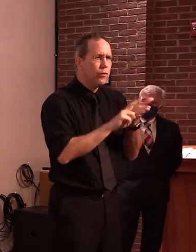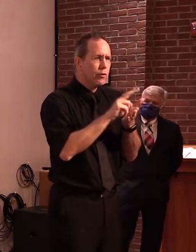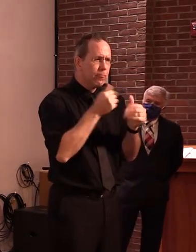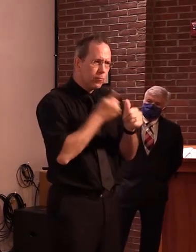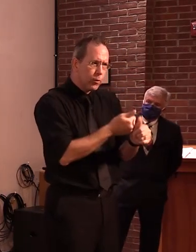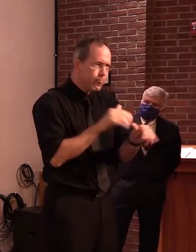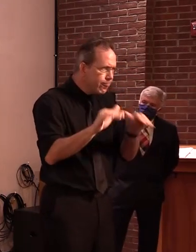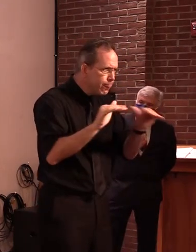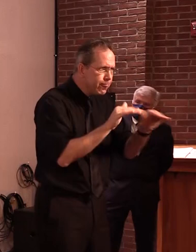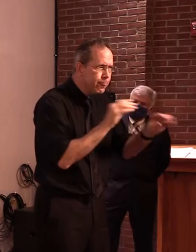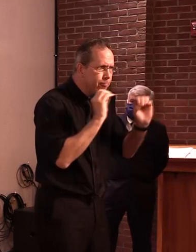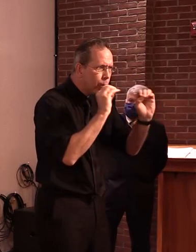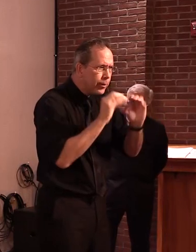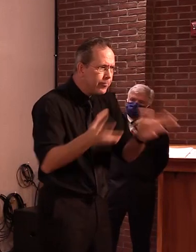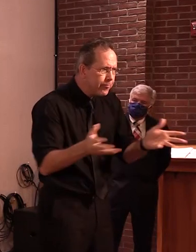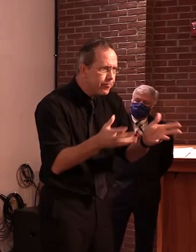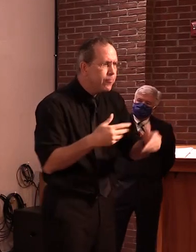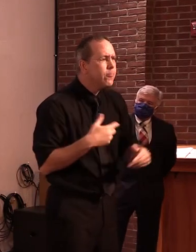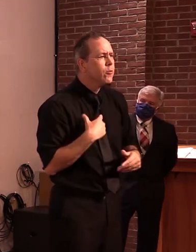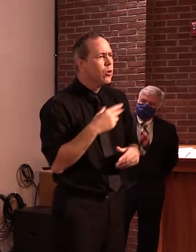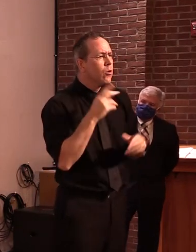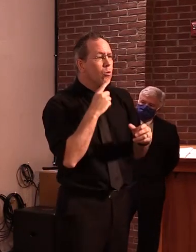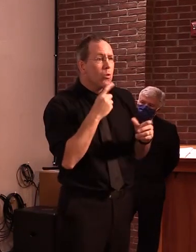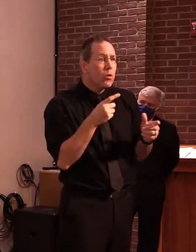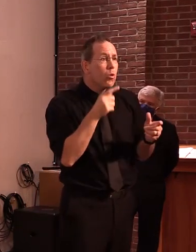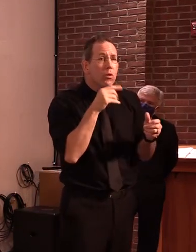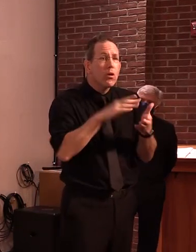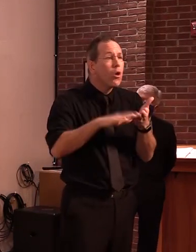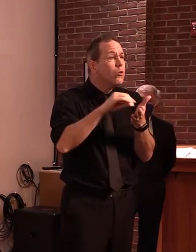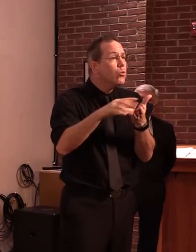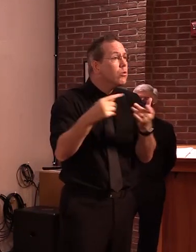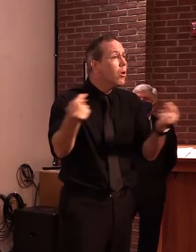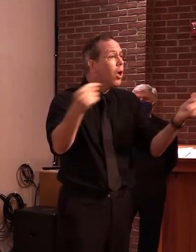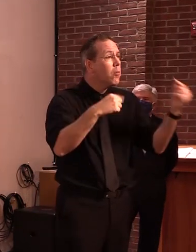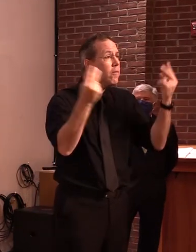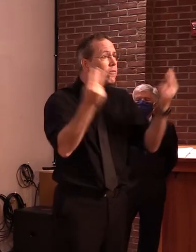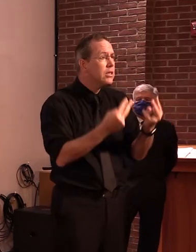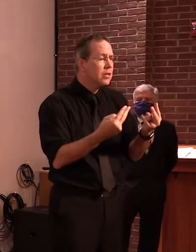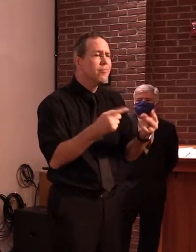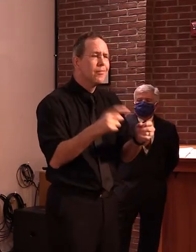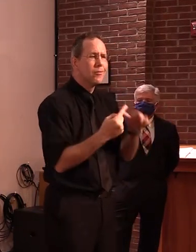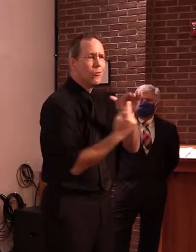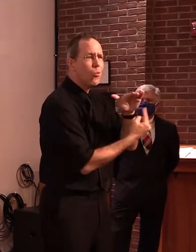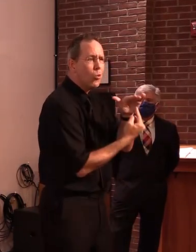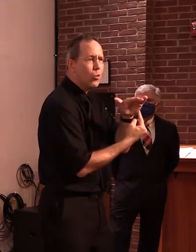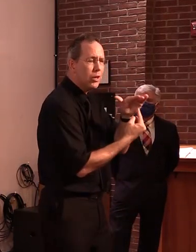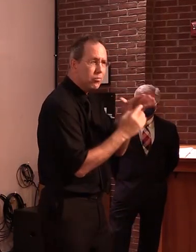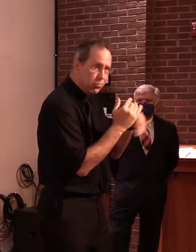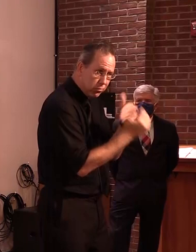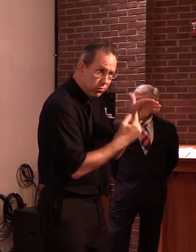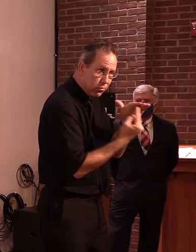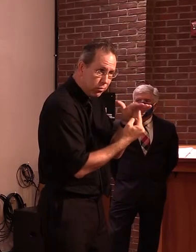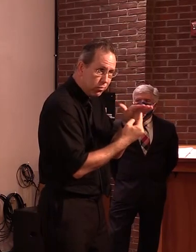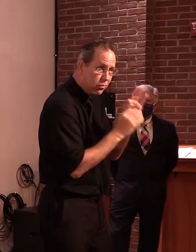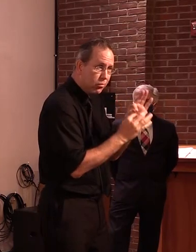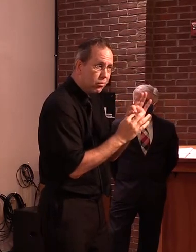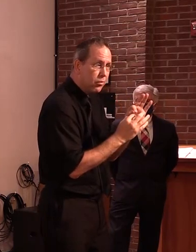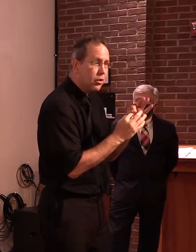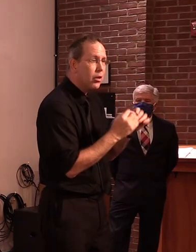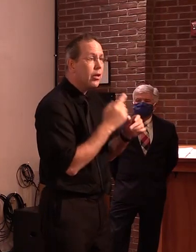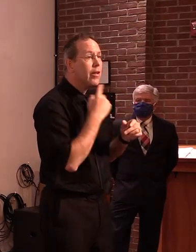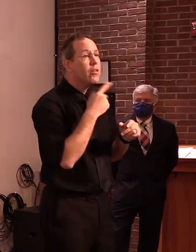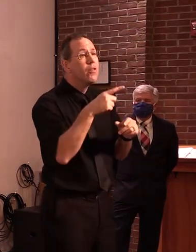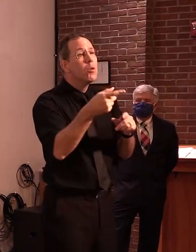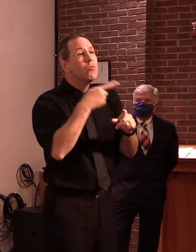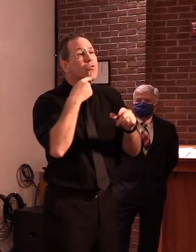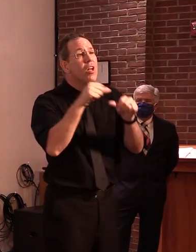the quarantine period for those who are coming into the state from those who are in the red or are out